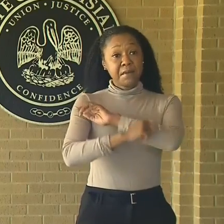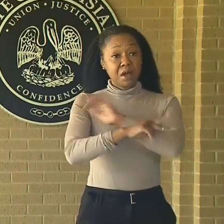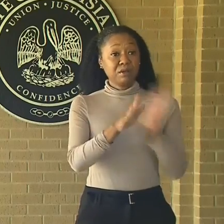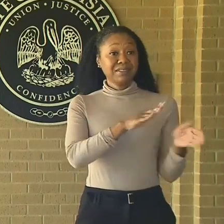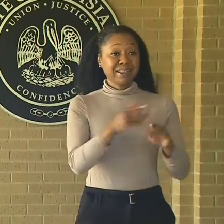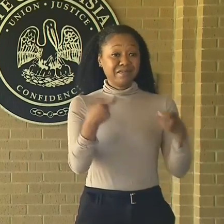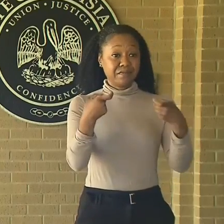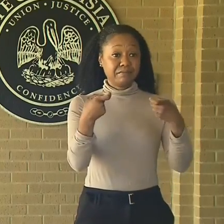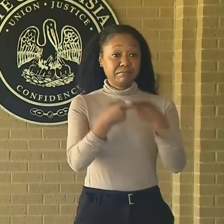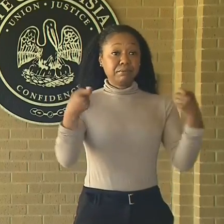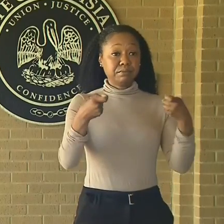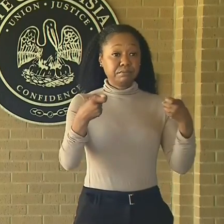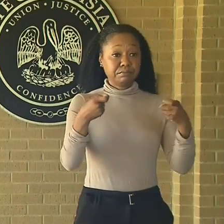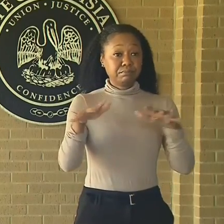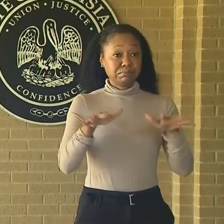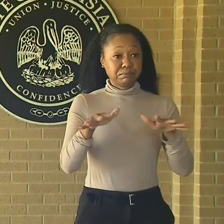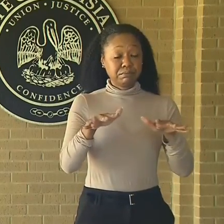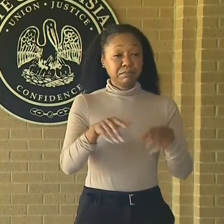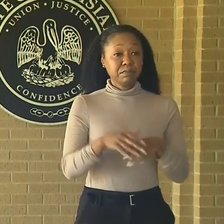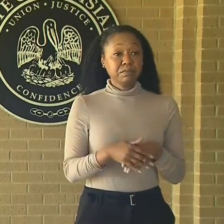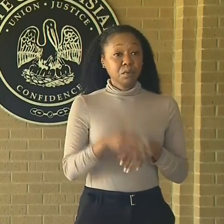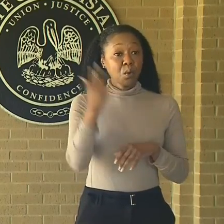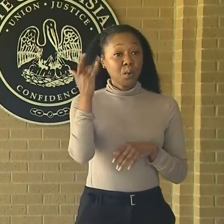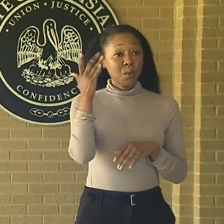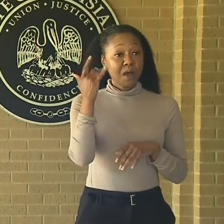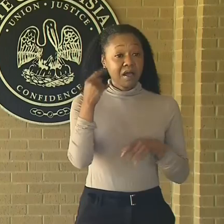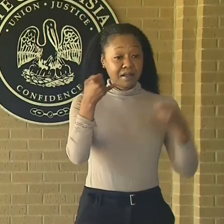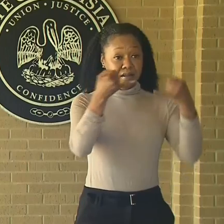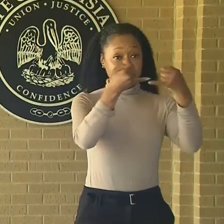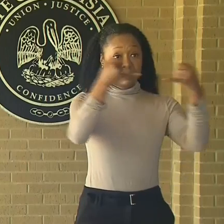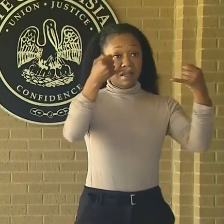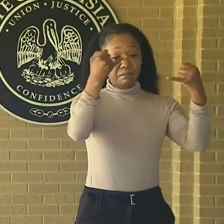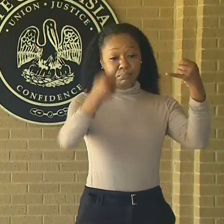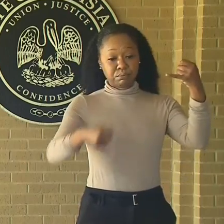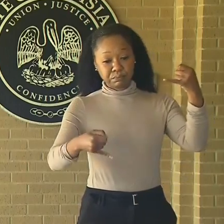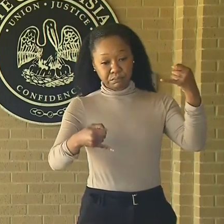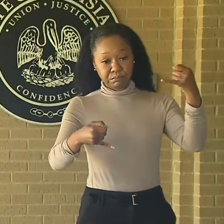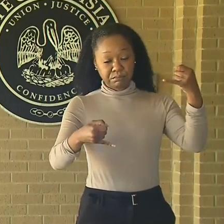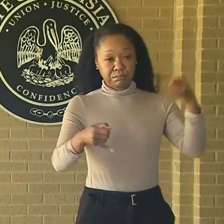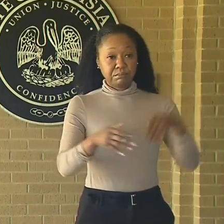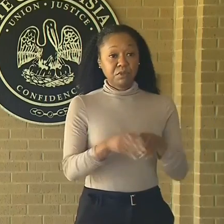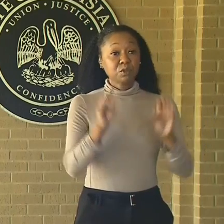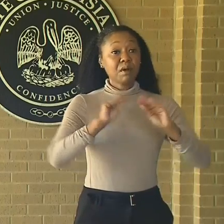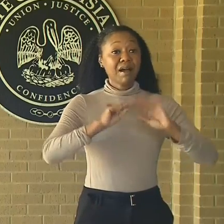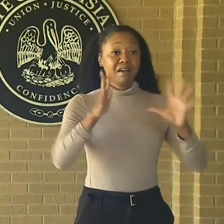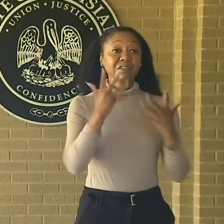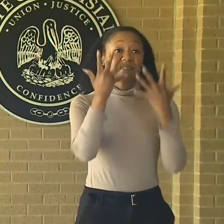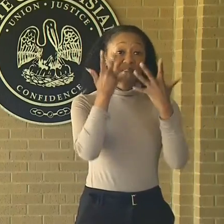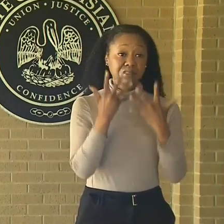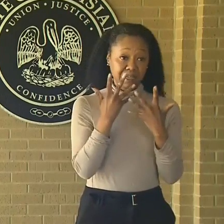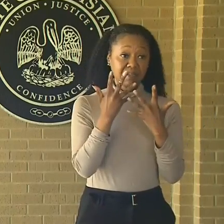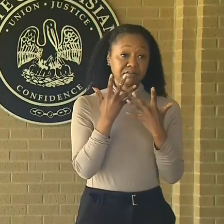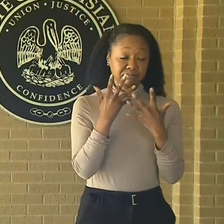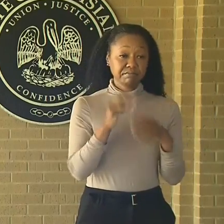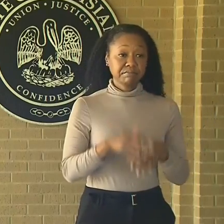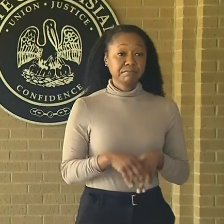from electrocution because of a downed power line. So obviously this is sad, it's